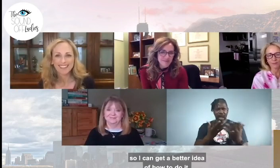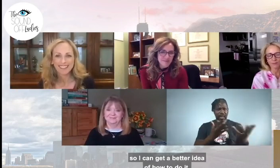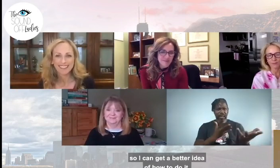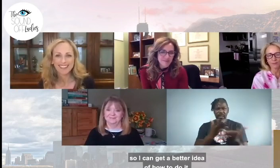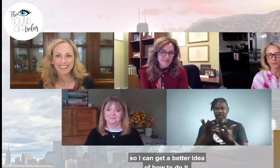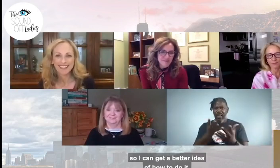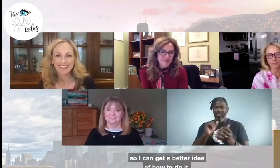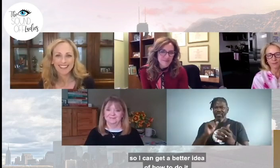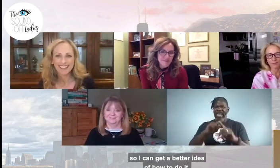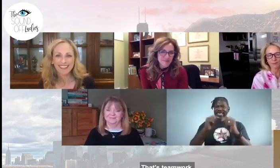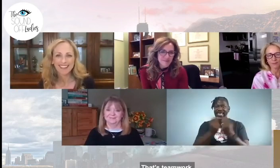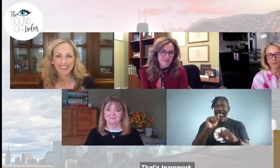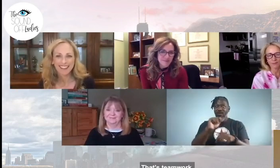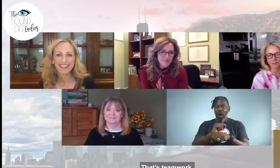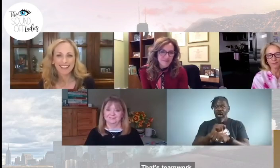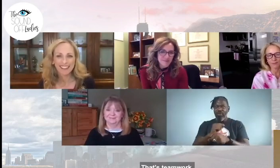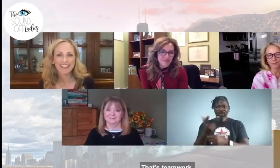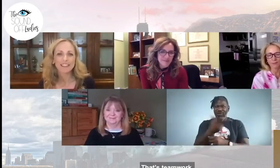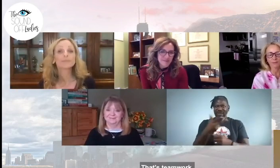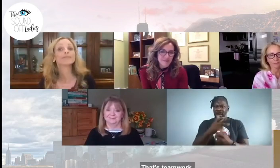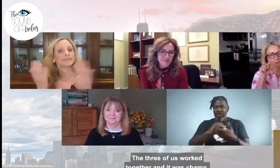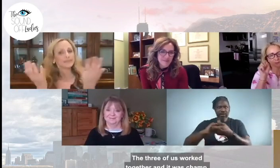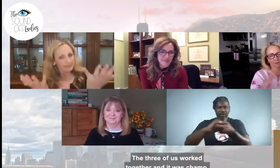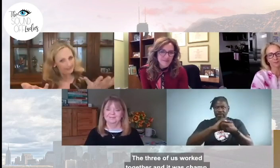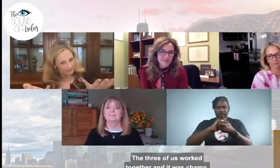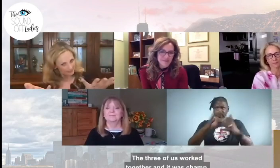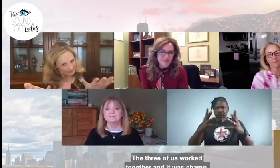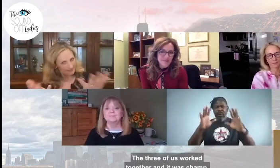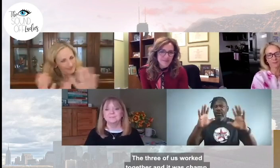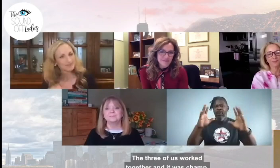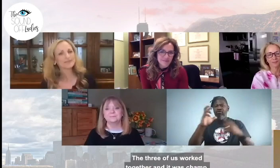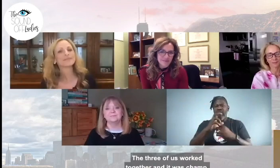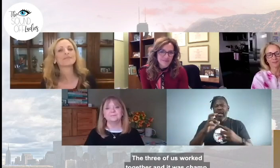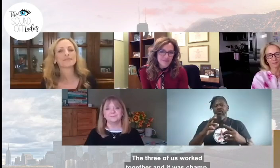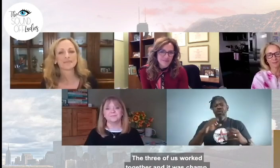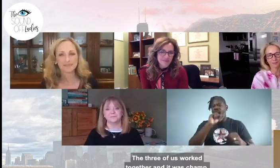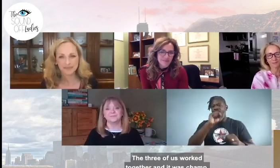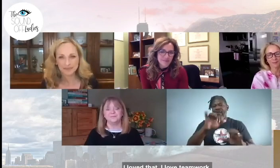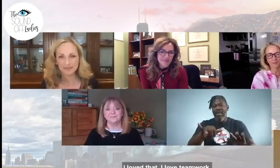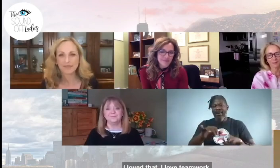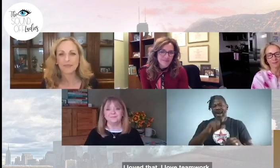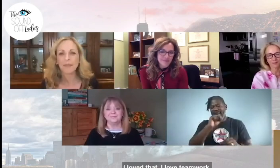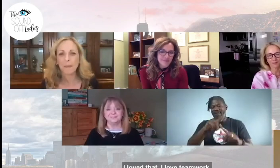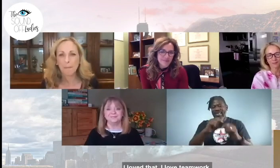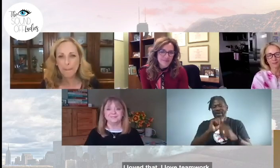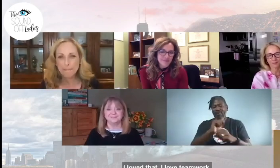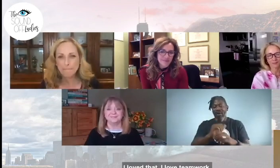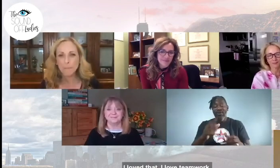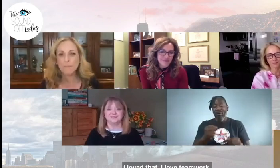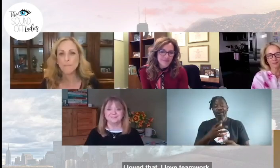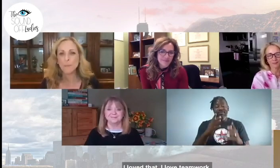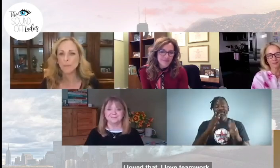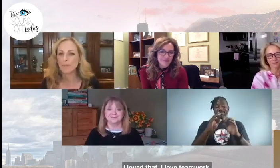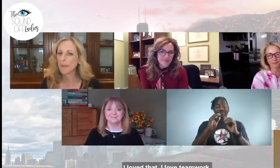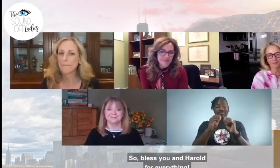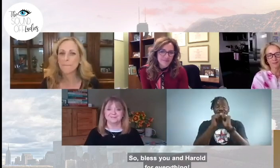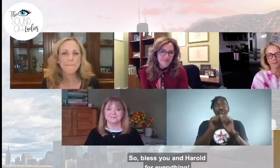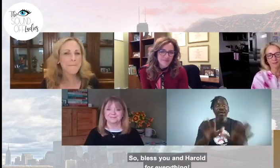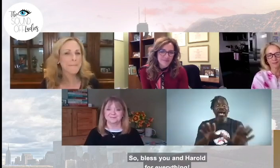better idea how to work as a team. The three of us worked together and they were a champ. I love that. I